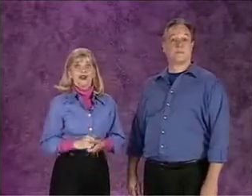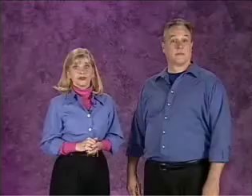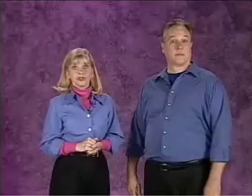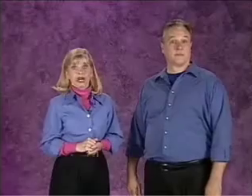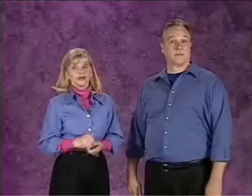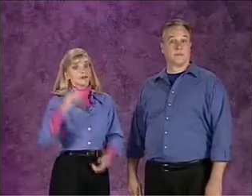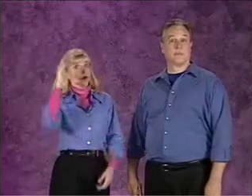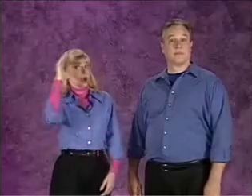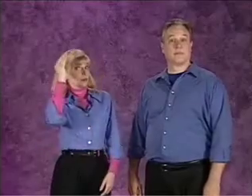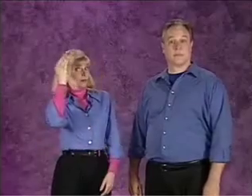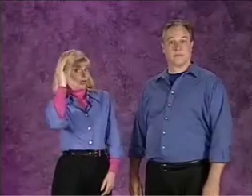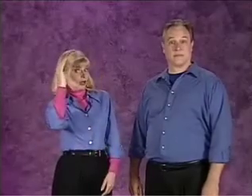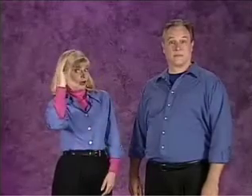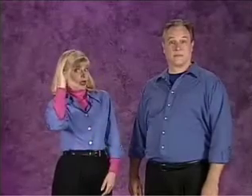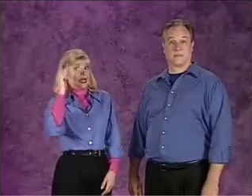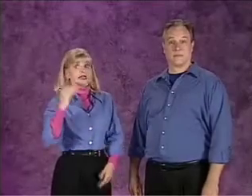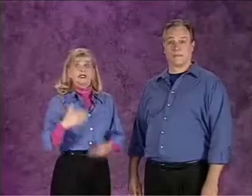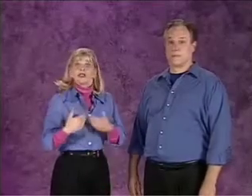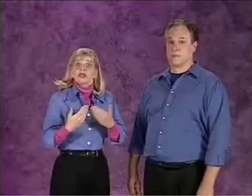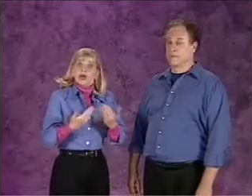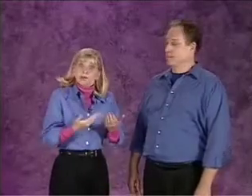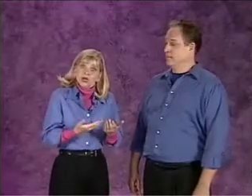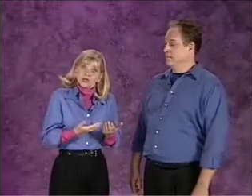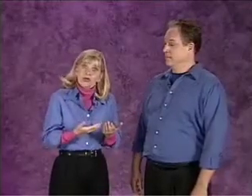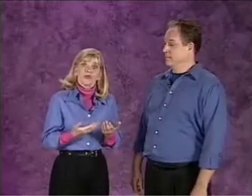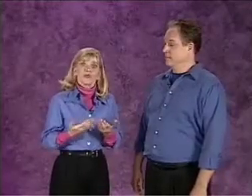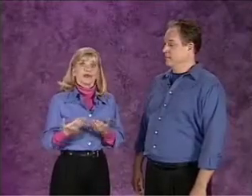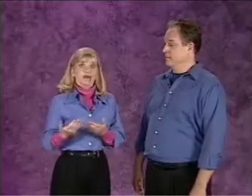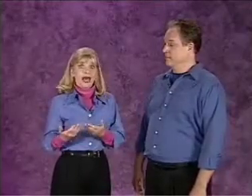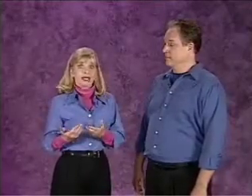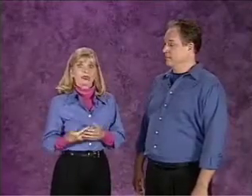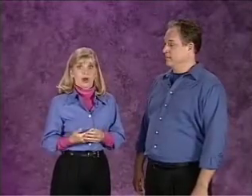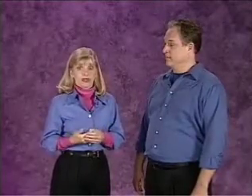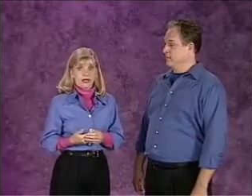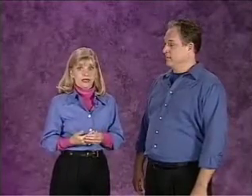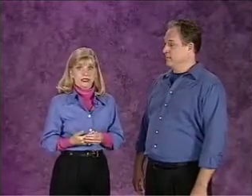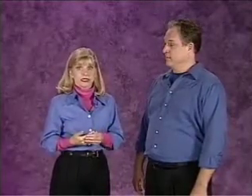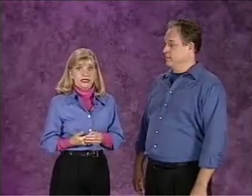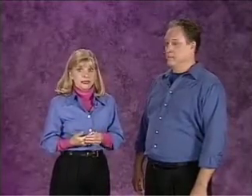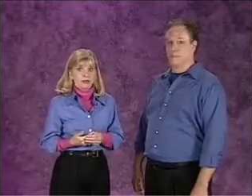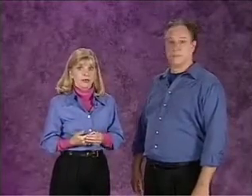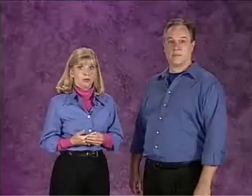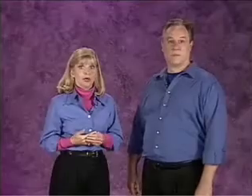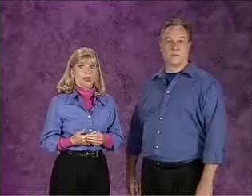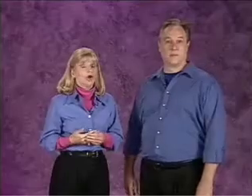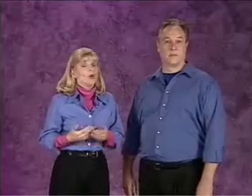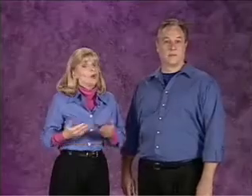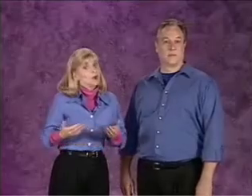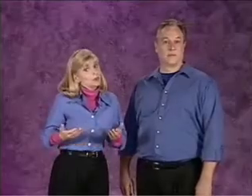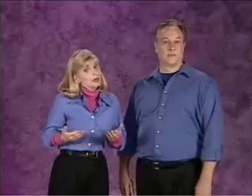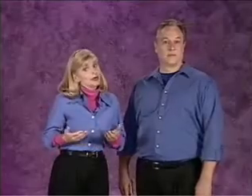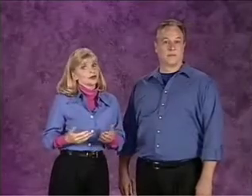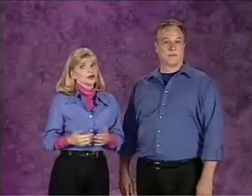another sign for appear, since a mirror reflects what things seem to be or appear to